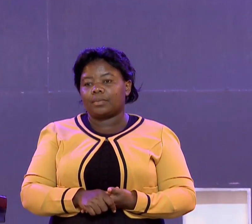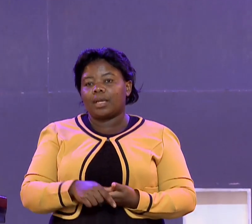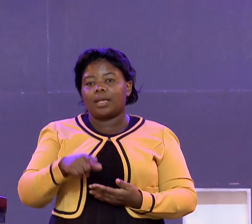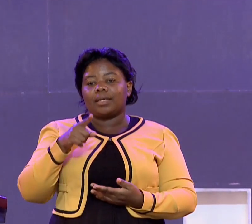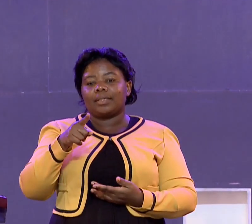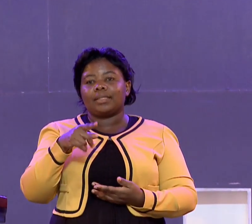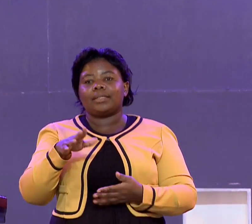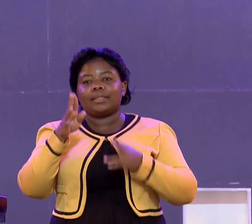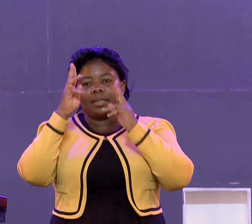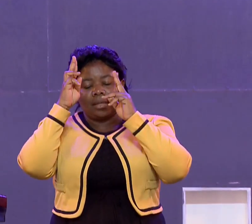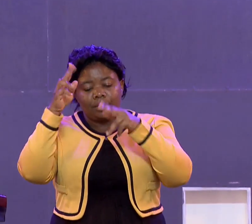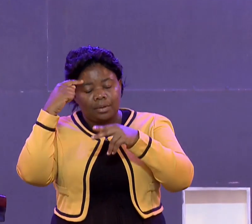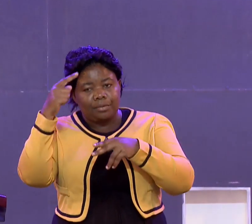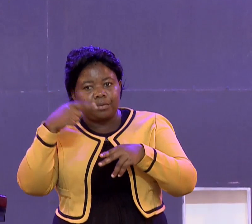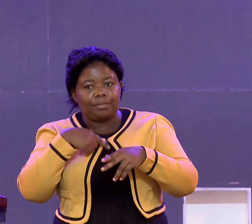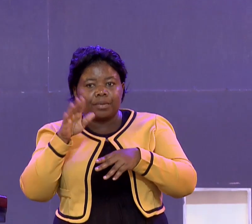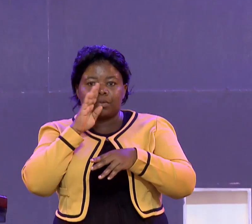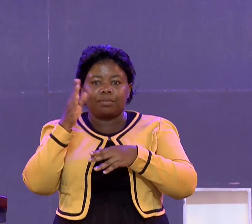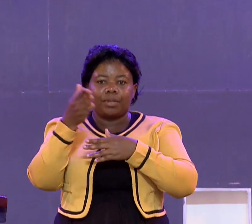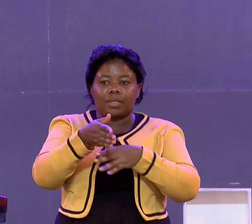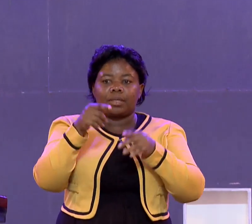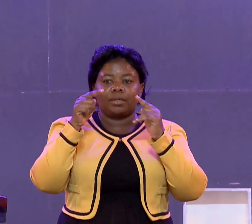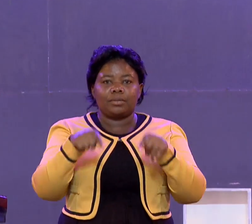to be here today. And I